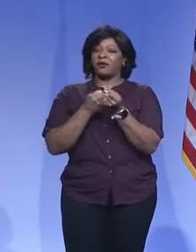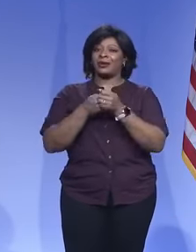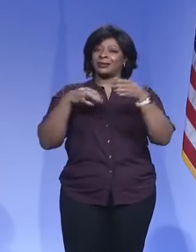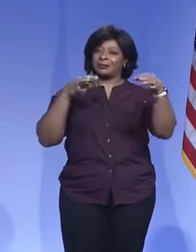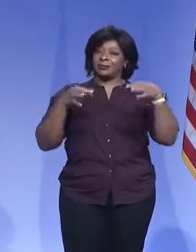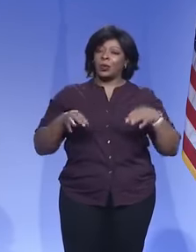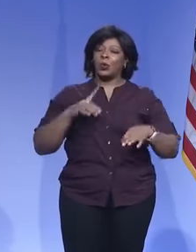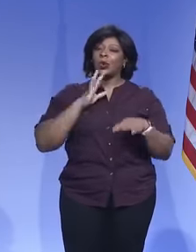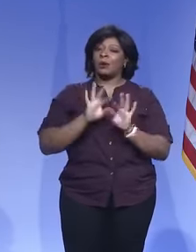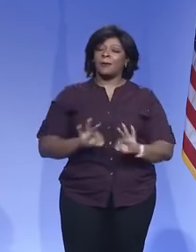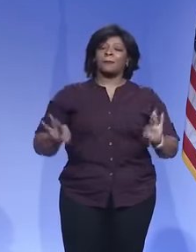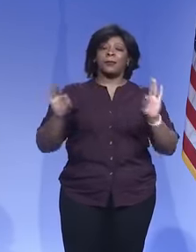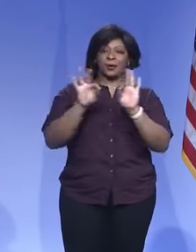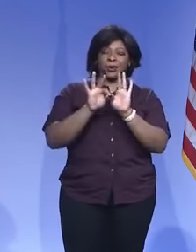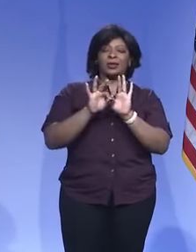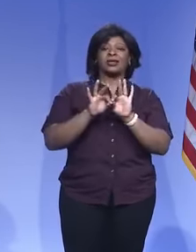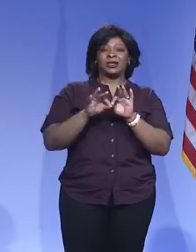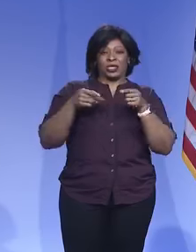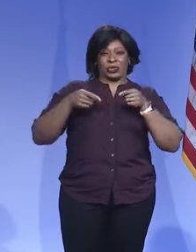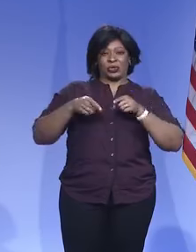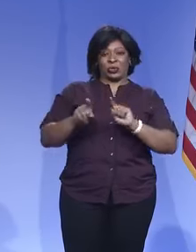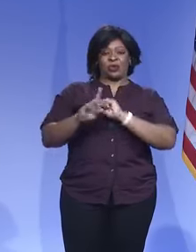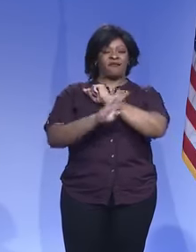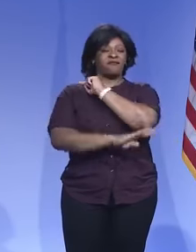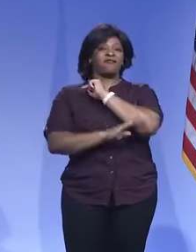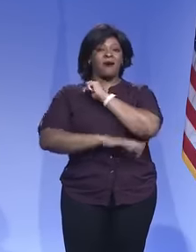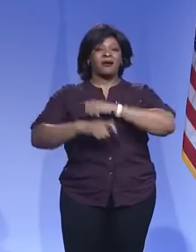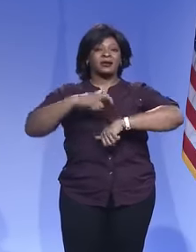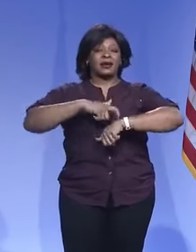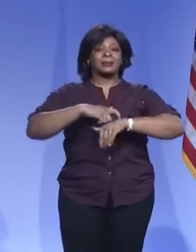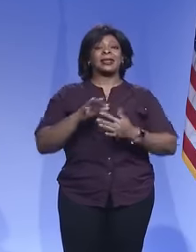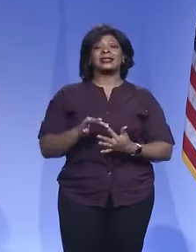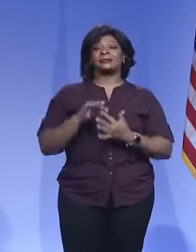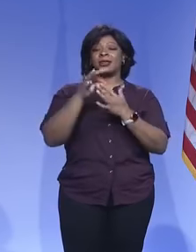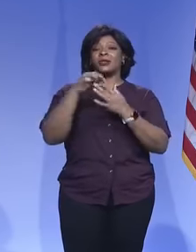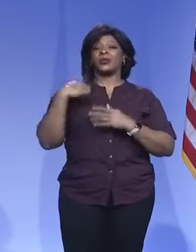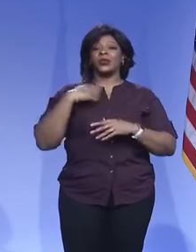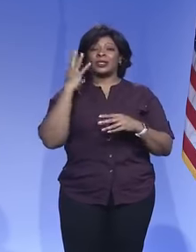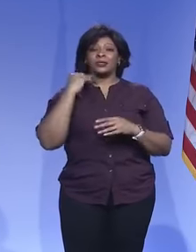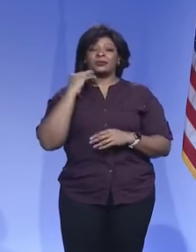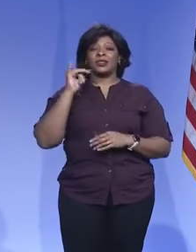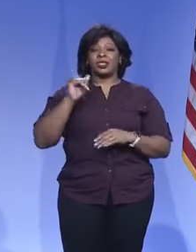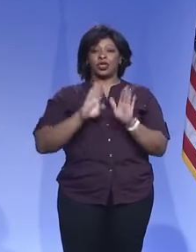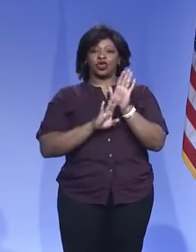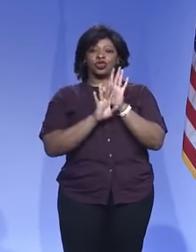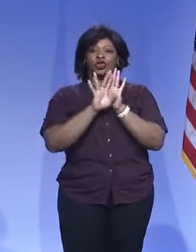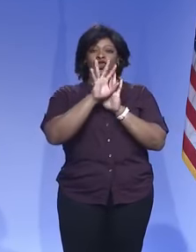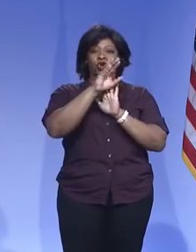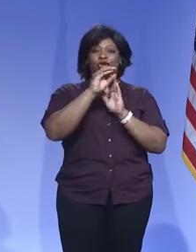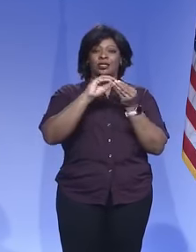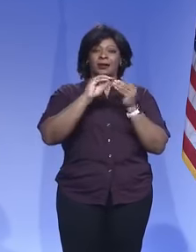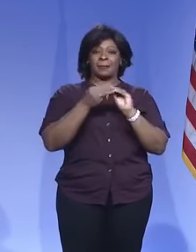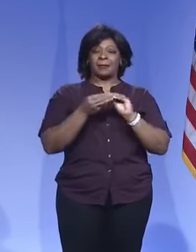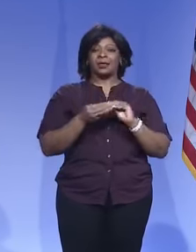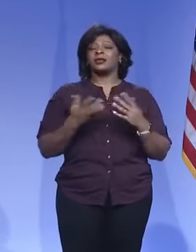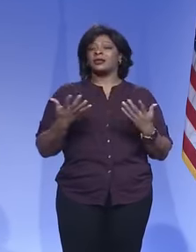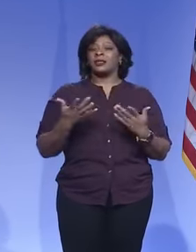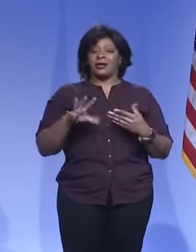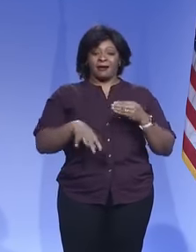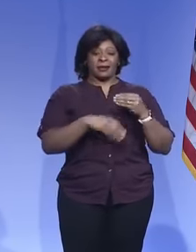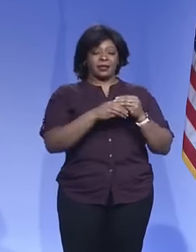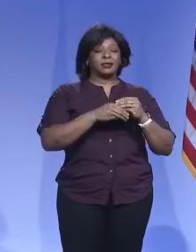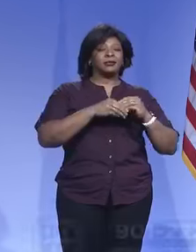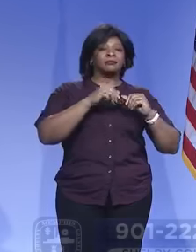that are important as we go into the fall and particularly as we experience this surge. In addition to an